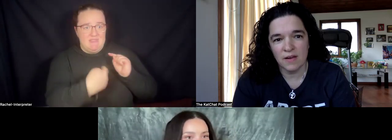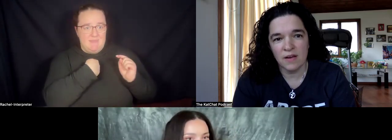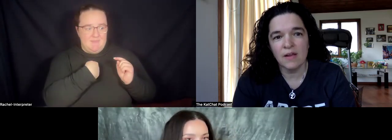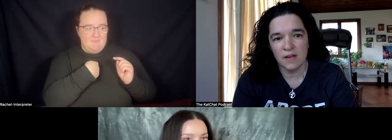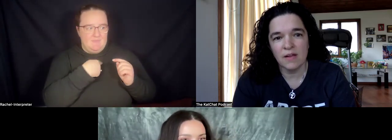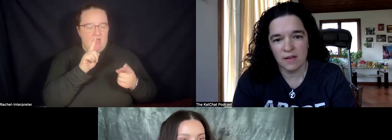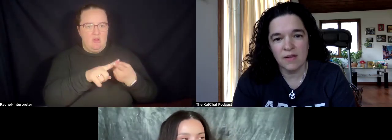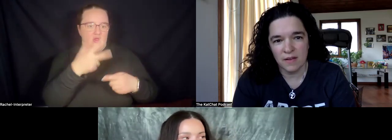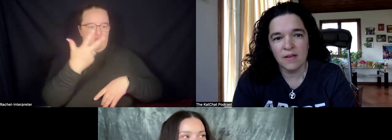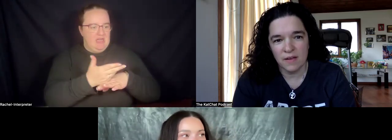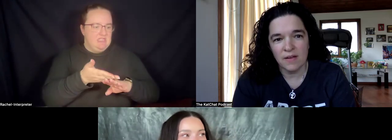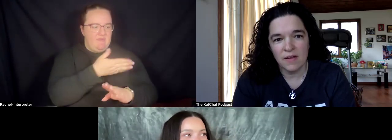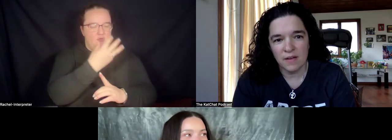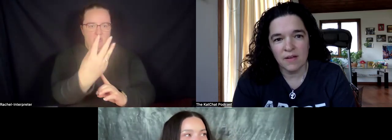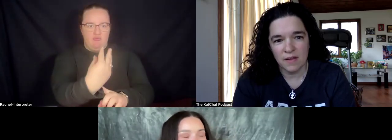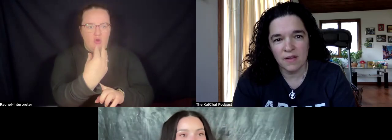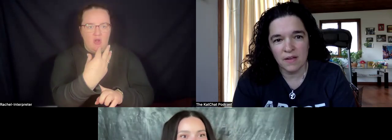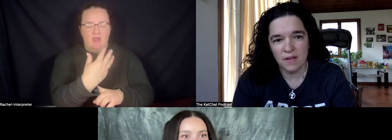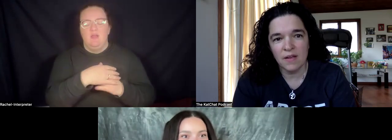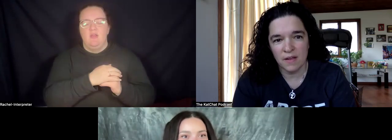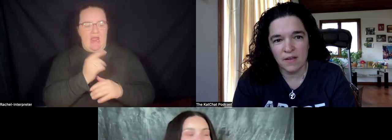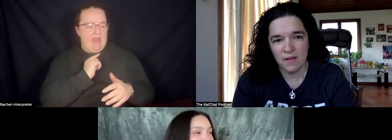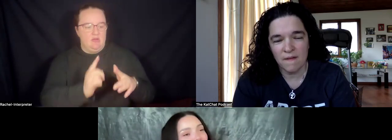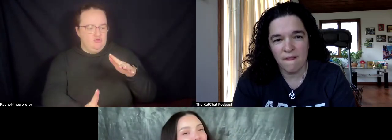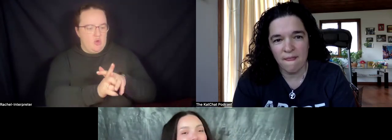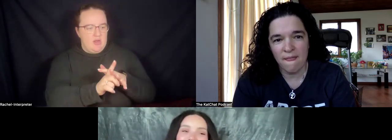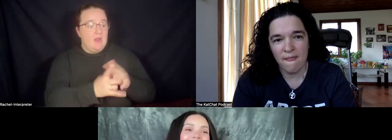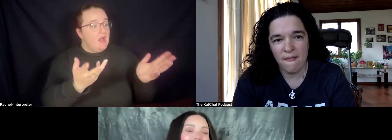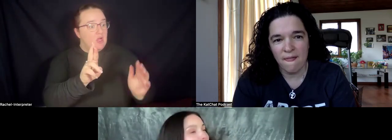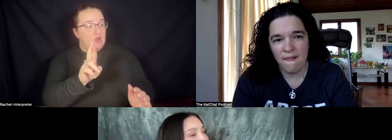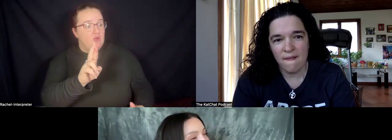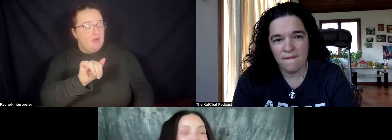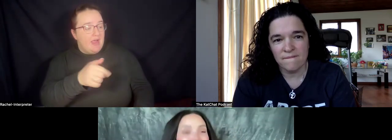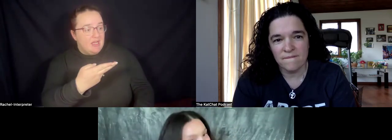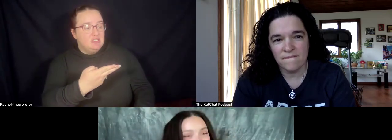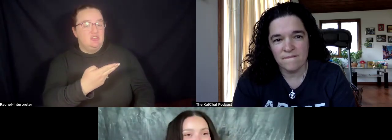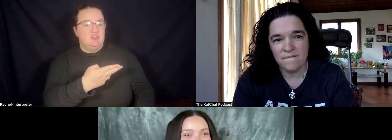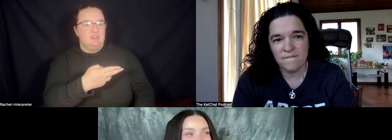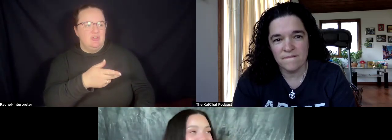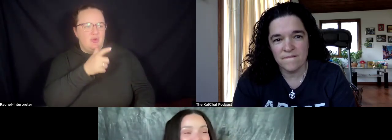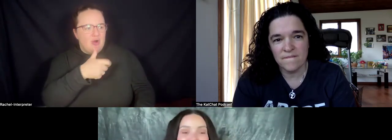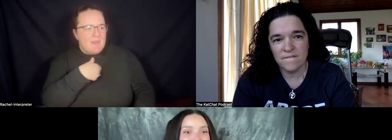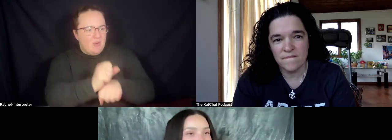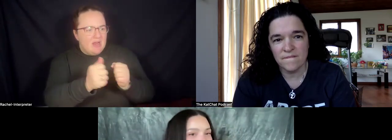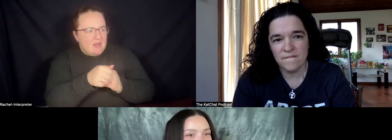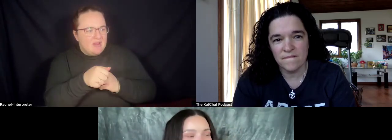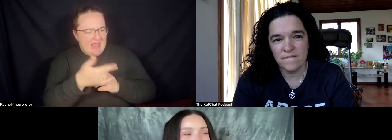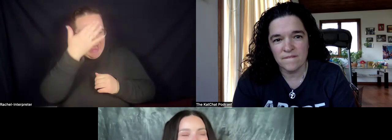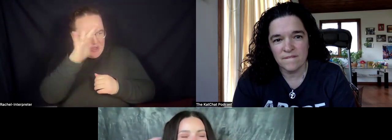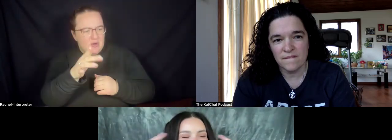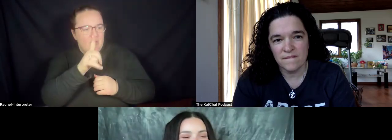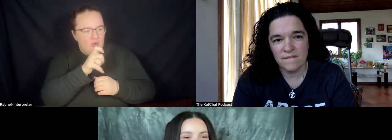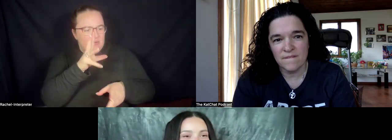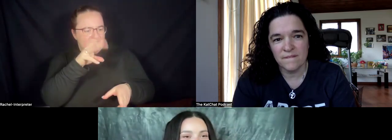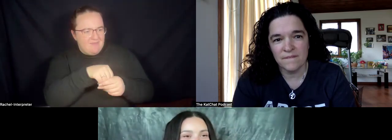3 days before we went to camera. And I showed up and I'm like, Raj, Ray, who am I working with? Like, I actually don't know who's cast, but